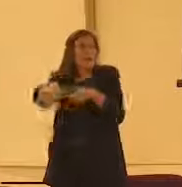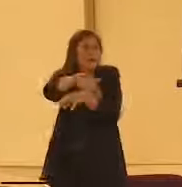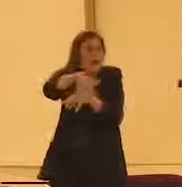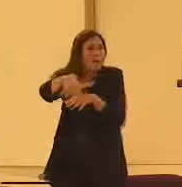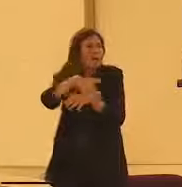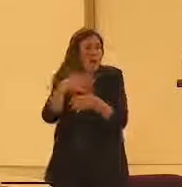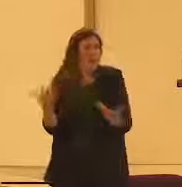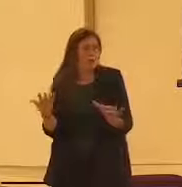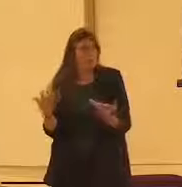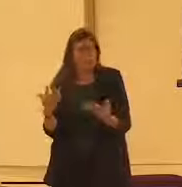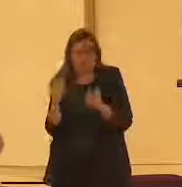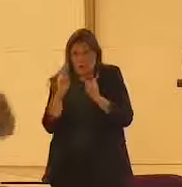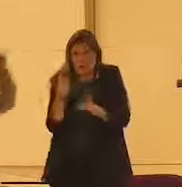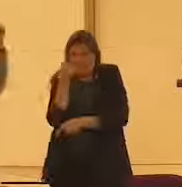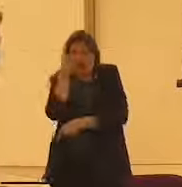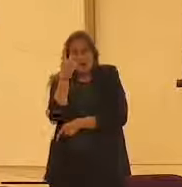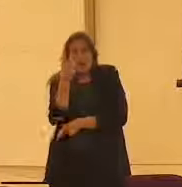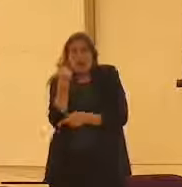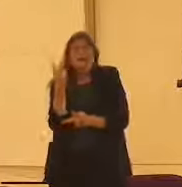have to understand deafness.